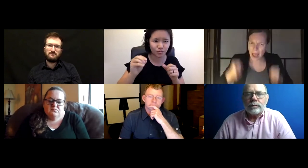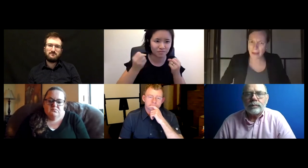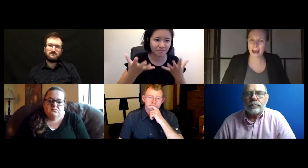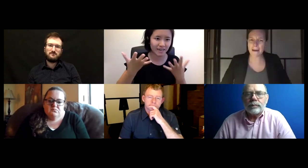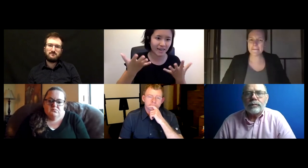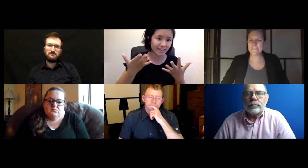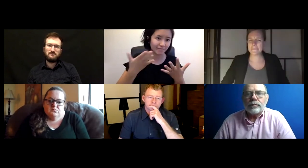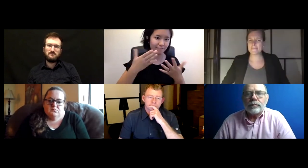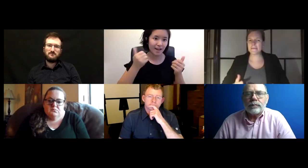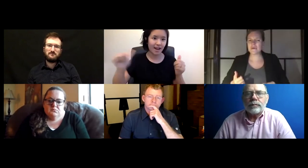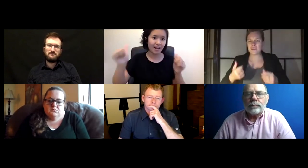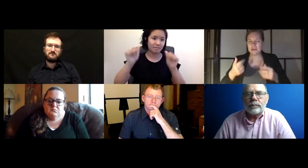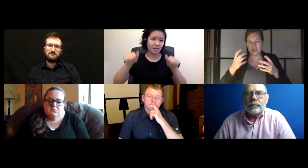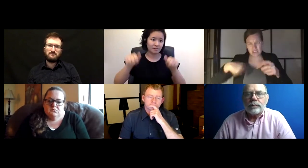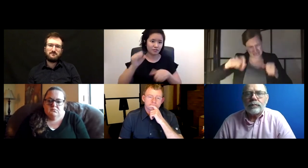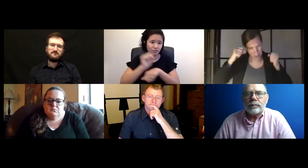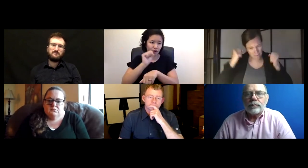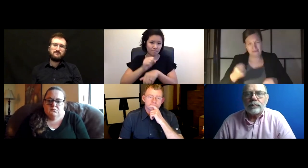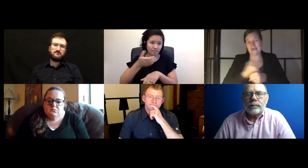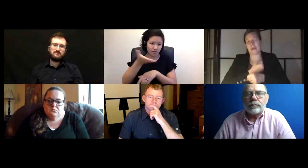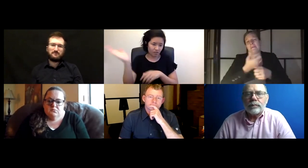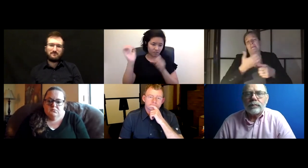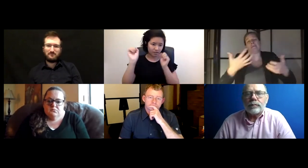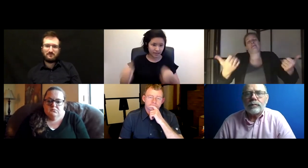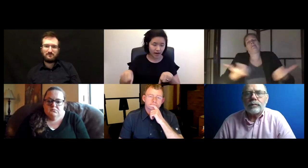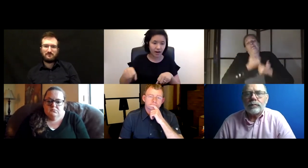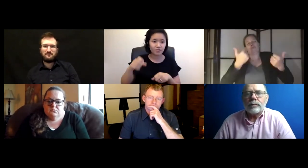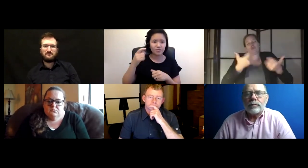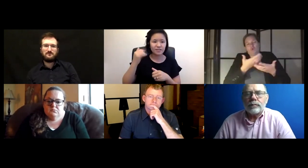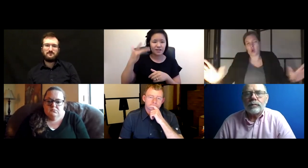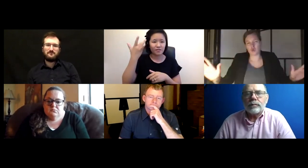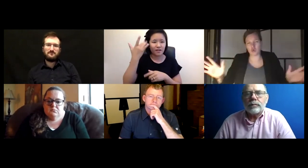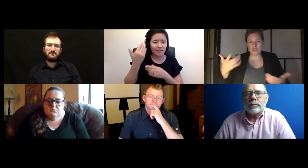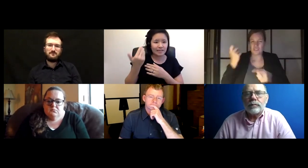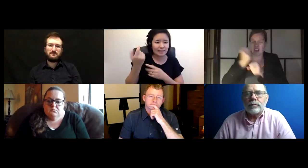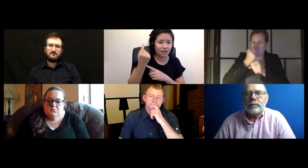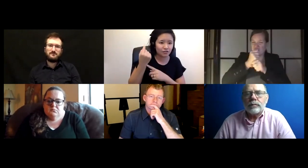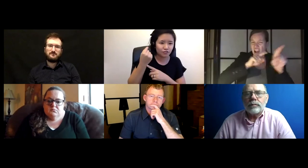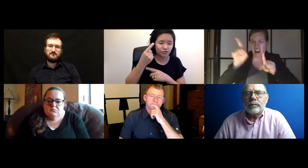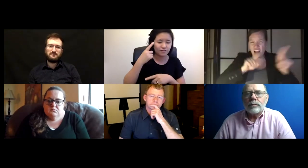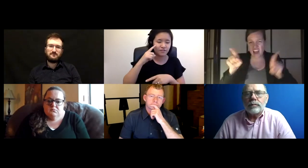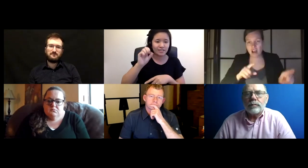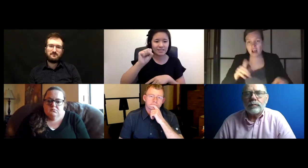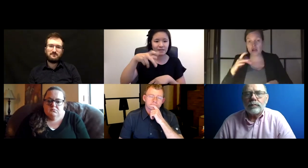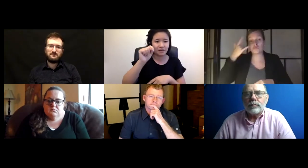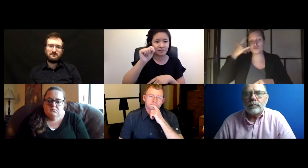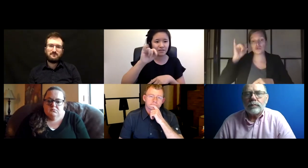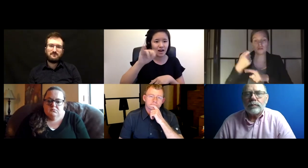to inspire our youth, to help them understand that they can do anything and they can work anywhere.